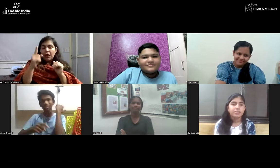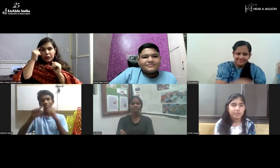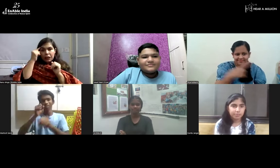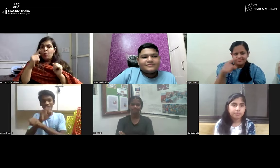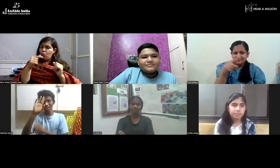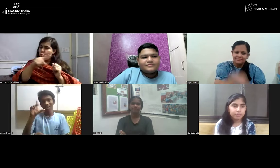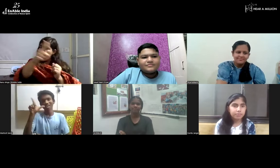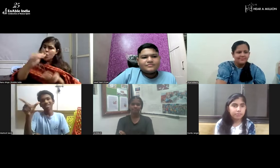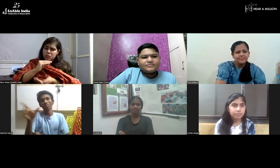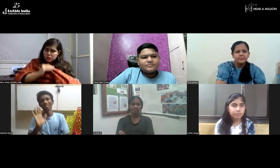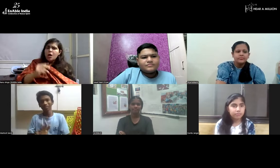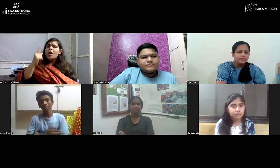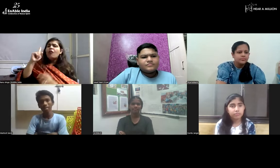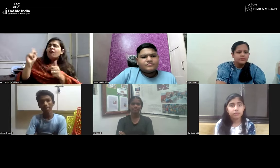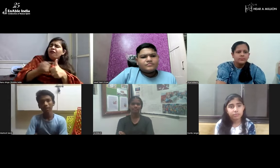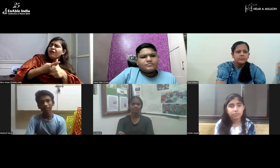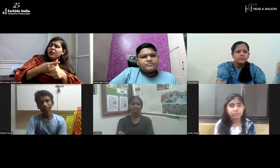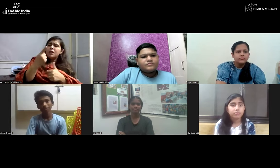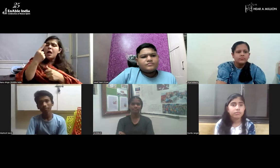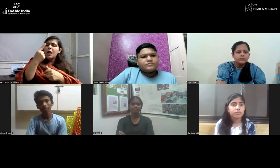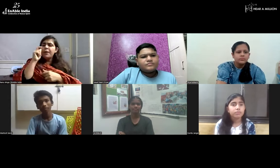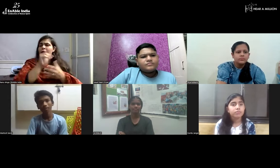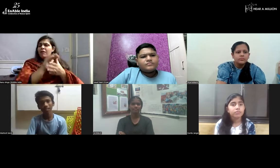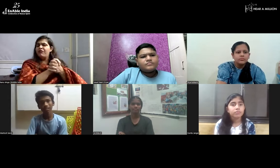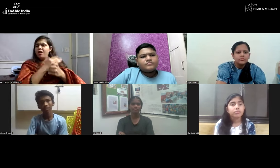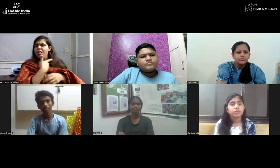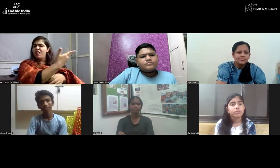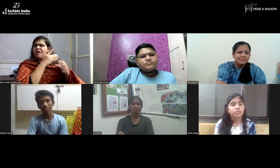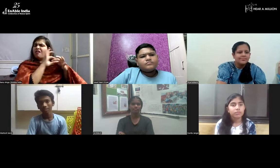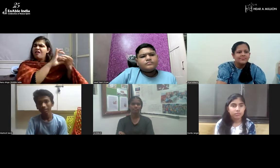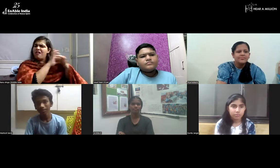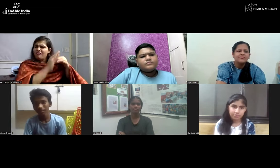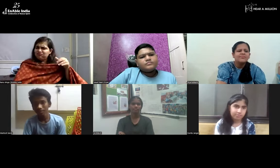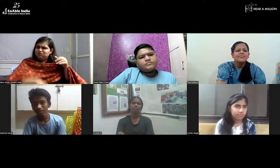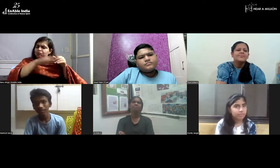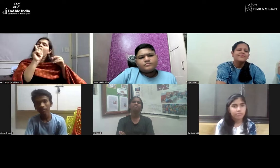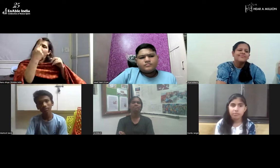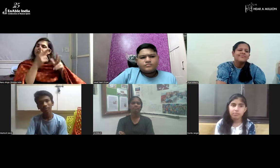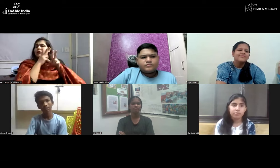bad touch, whom would you complain to, or whom would you express your grievance to?